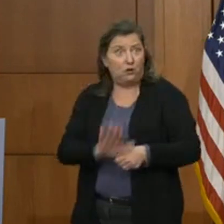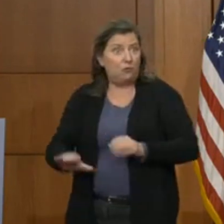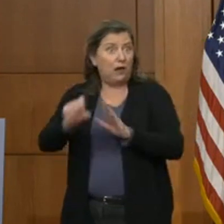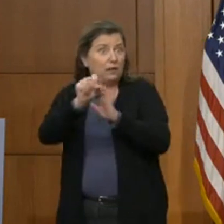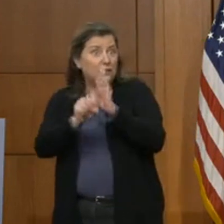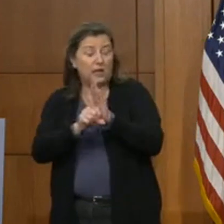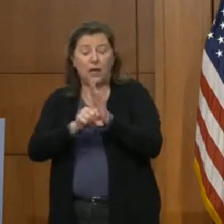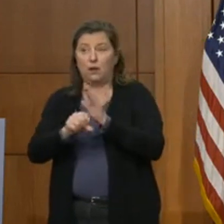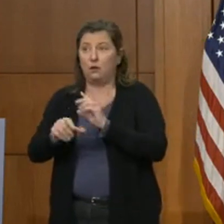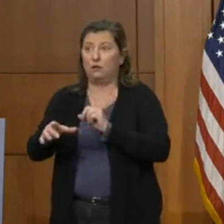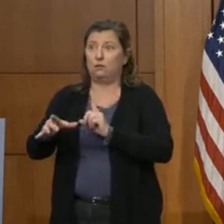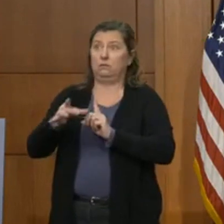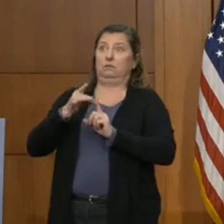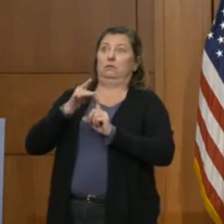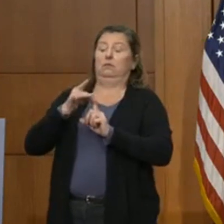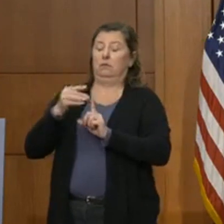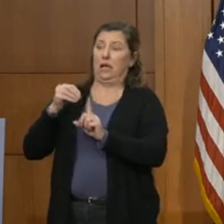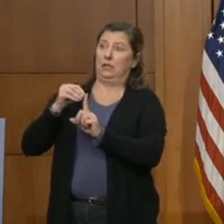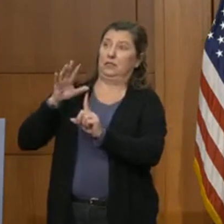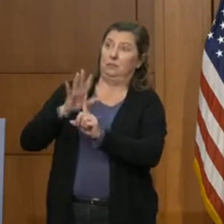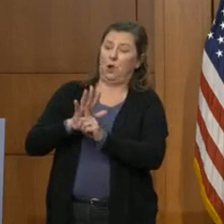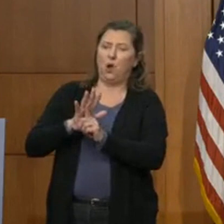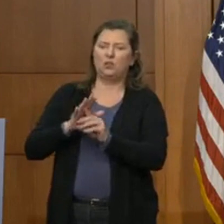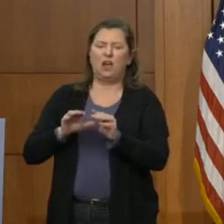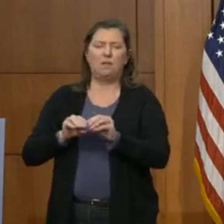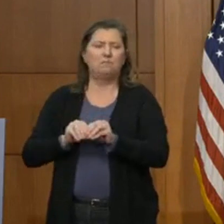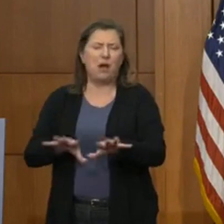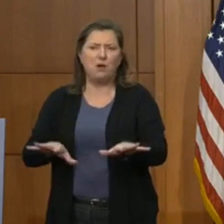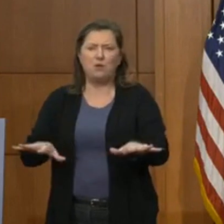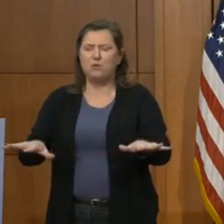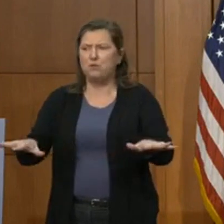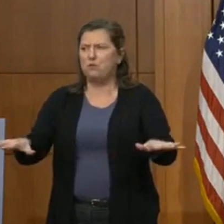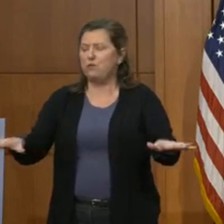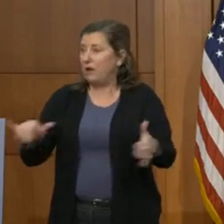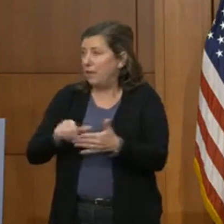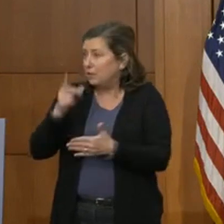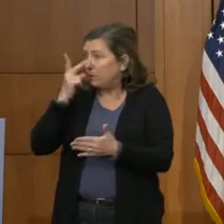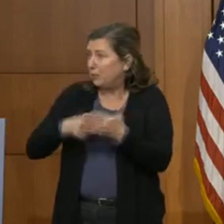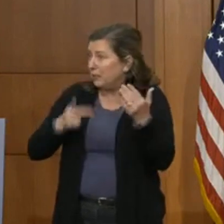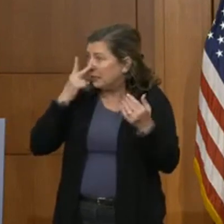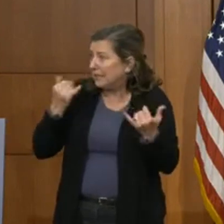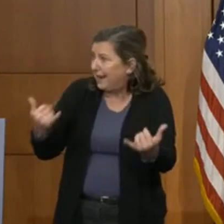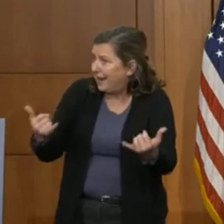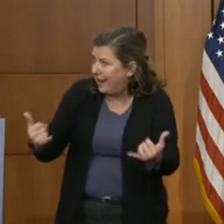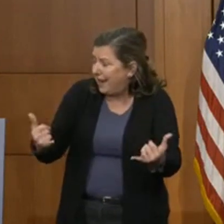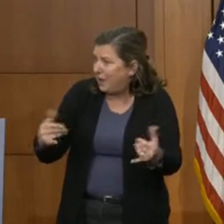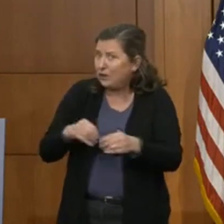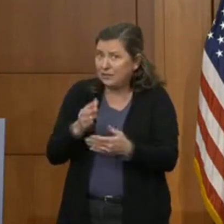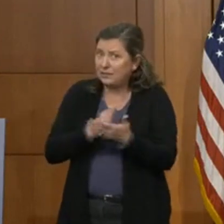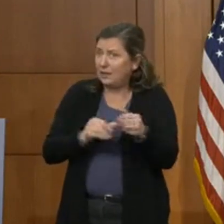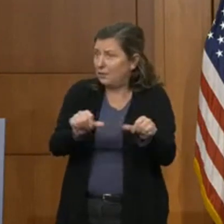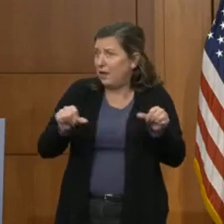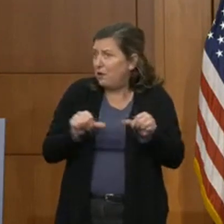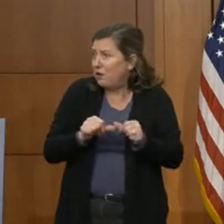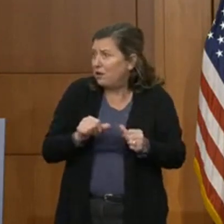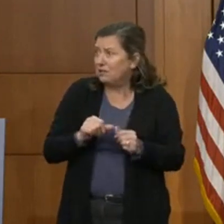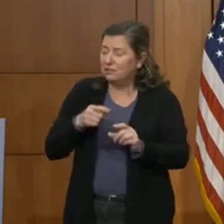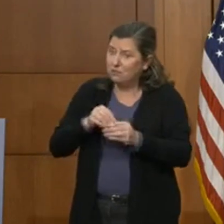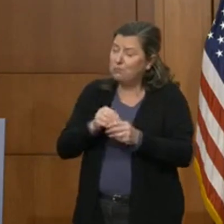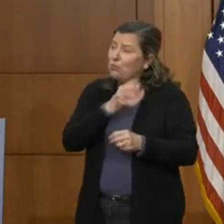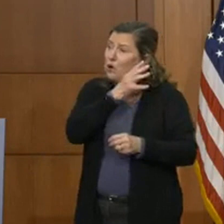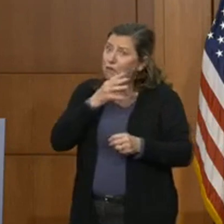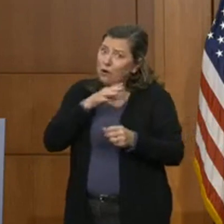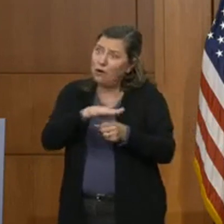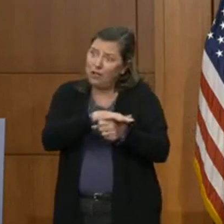are exposed to this, it just spreads like wildfire, and that's what we're seeing right now in some areas, some especially rural